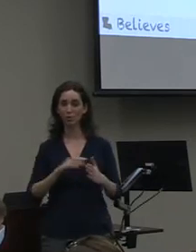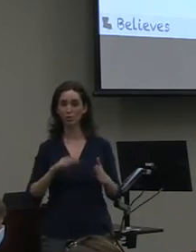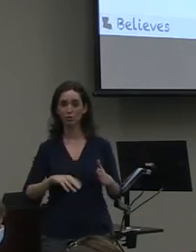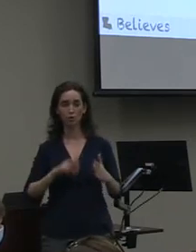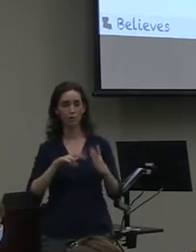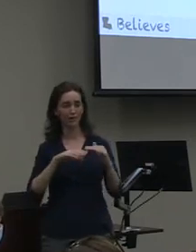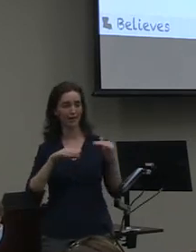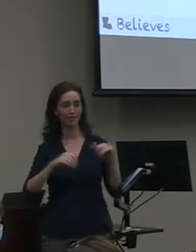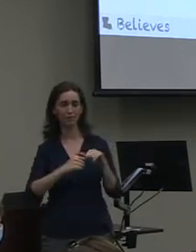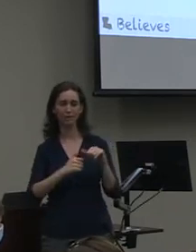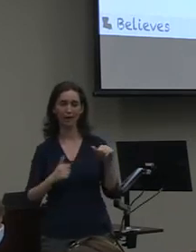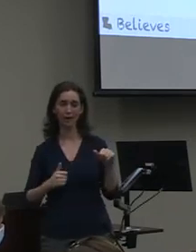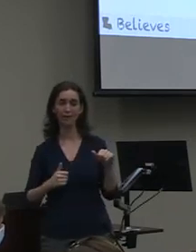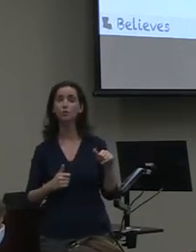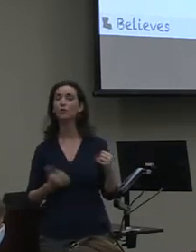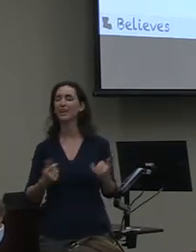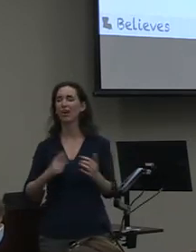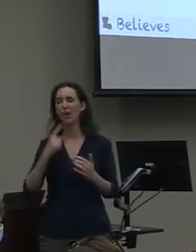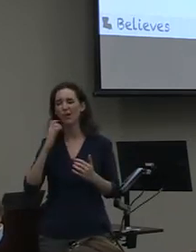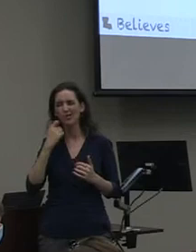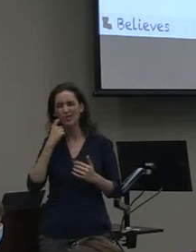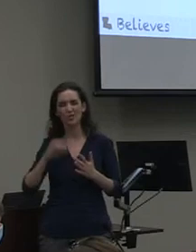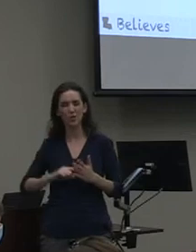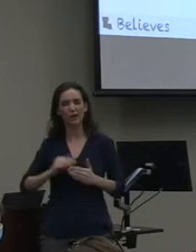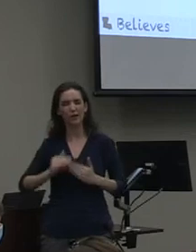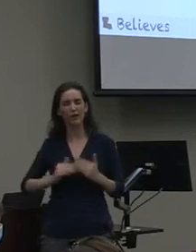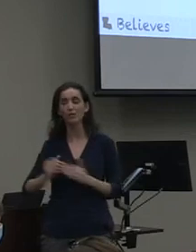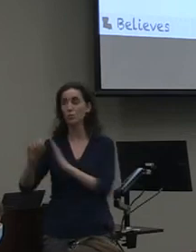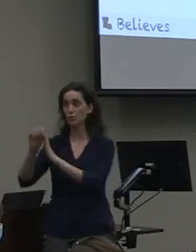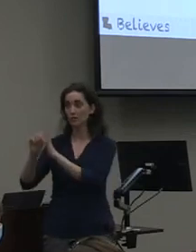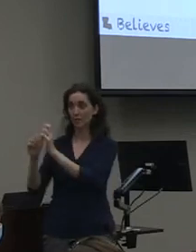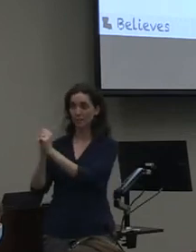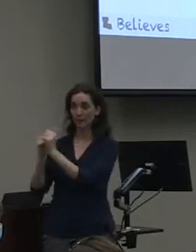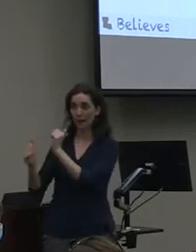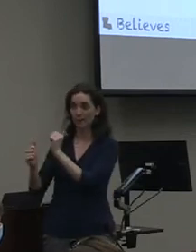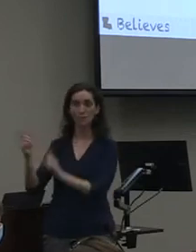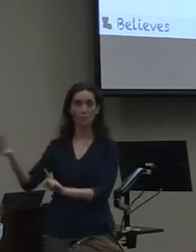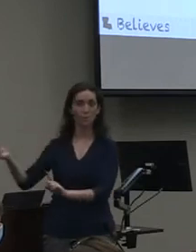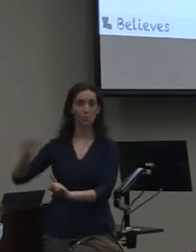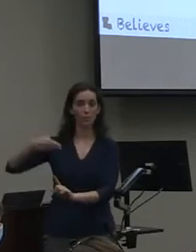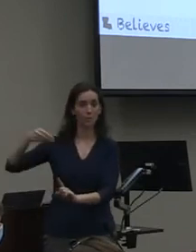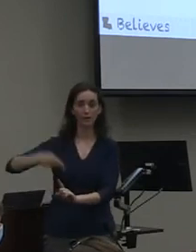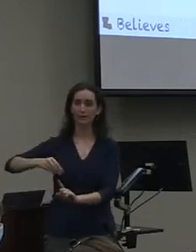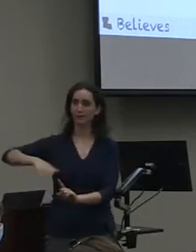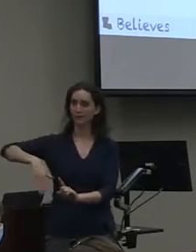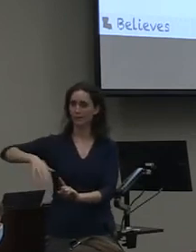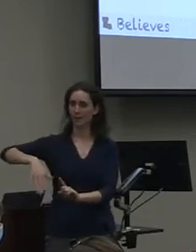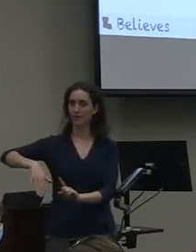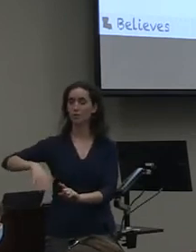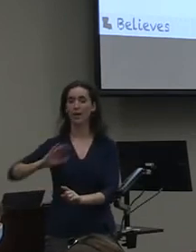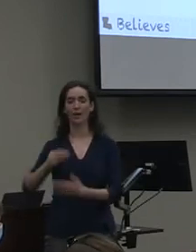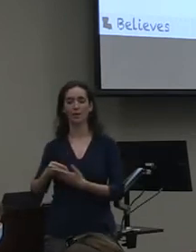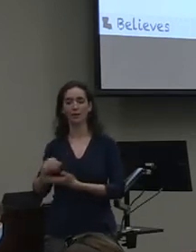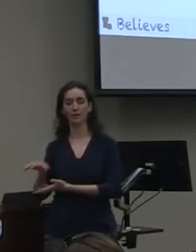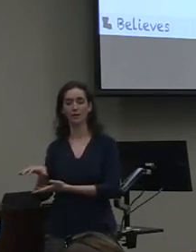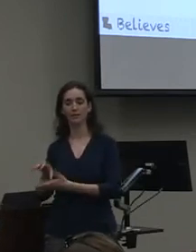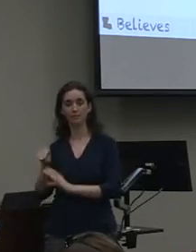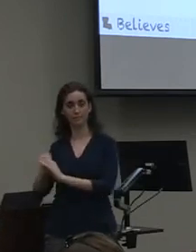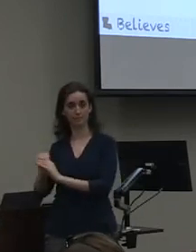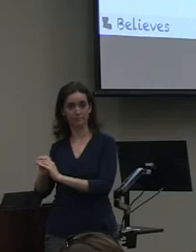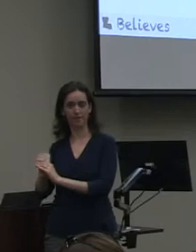again, it was passed by the state, but it was not funded. And so we're going to use some of those set-aside funds in order to fund